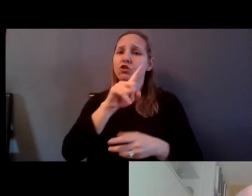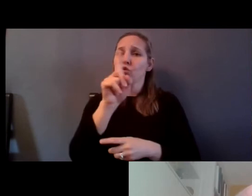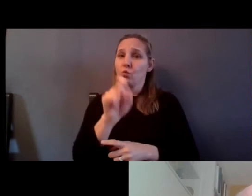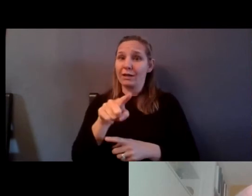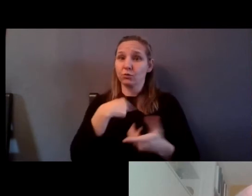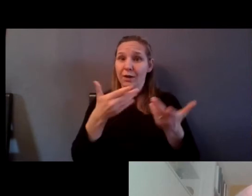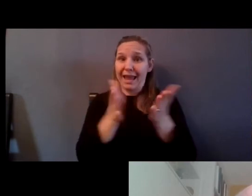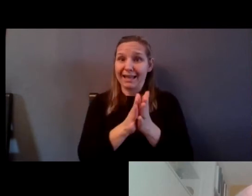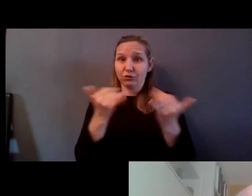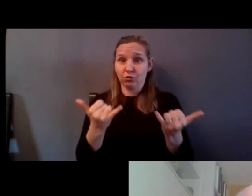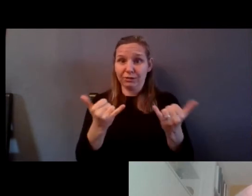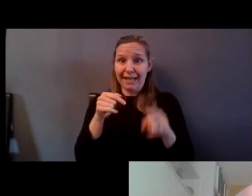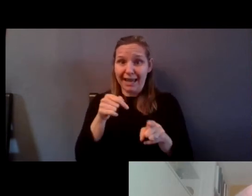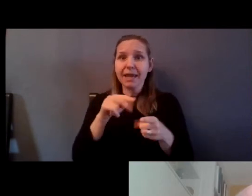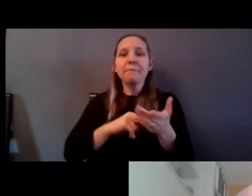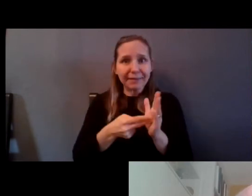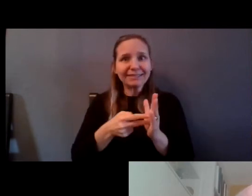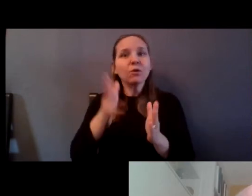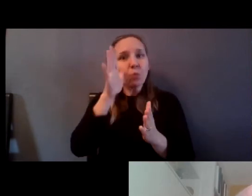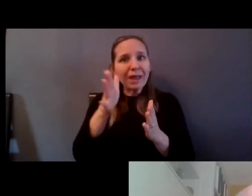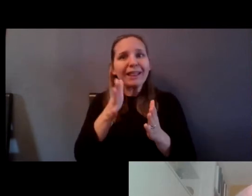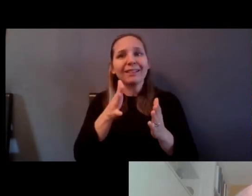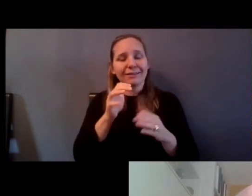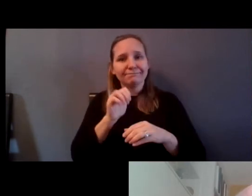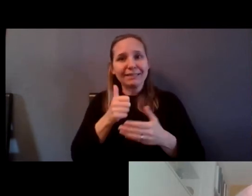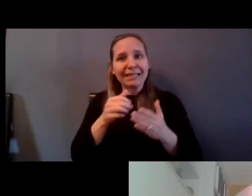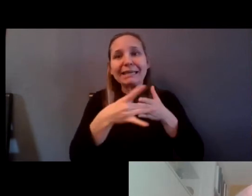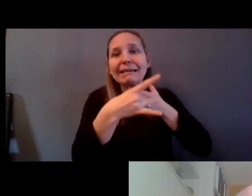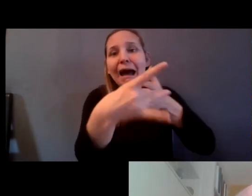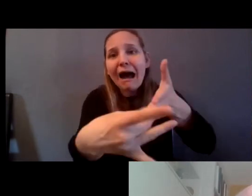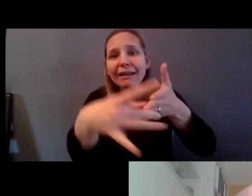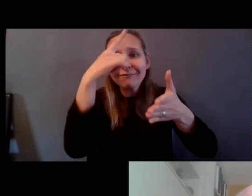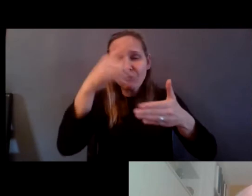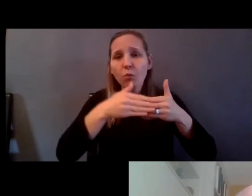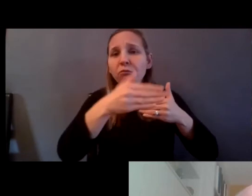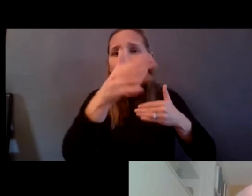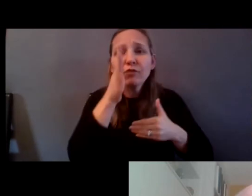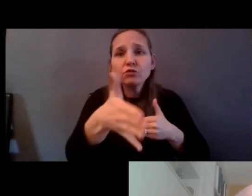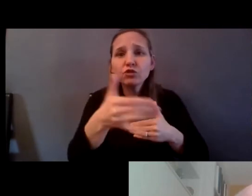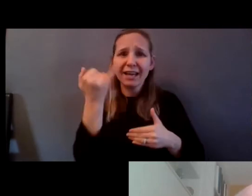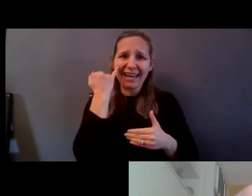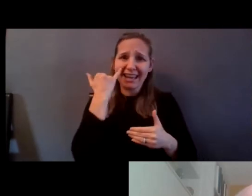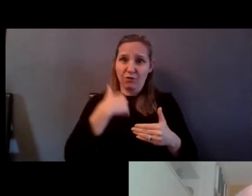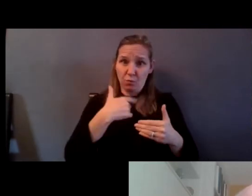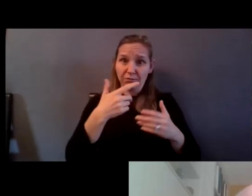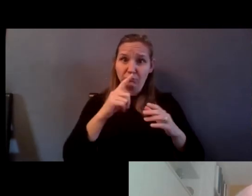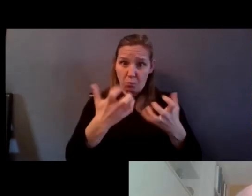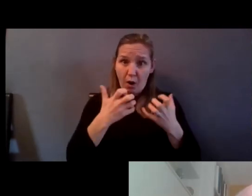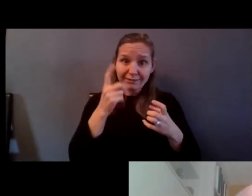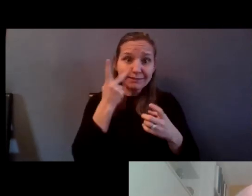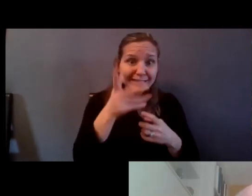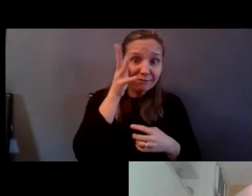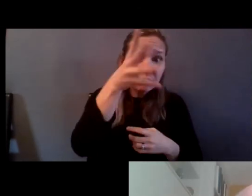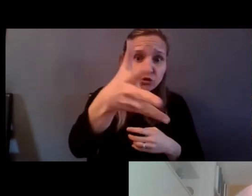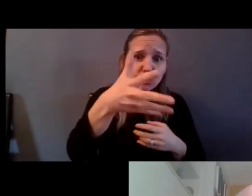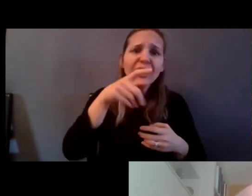of tomorrow. If we are building our tomorrow, what questions are we asking today? I ask